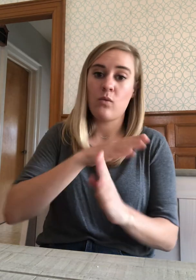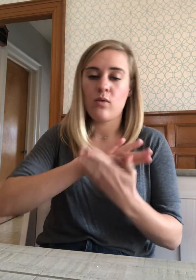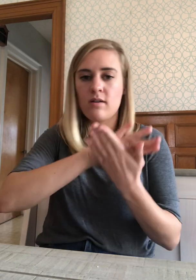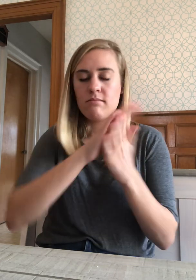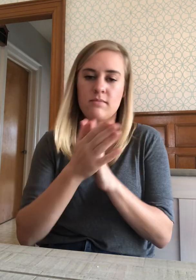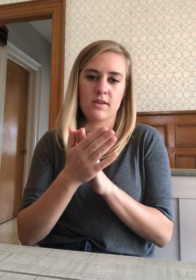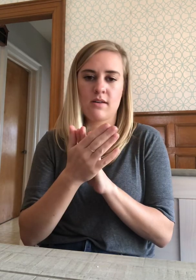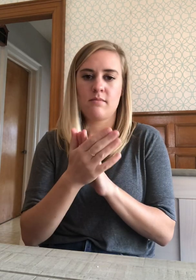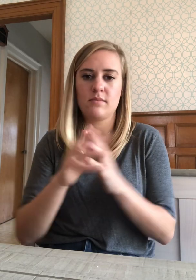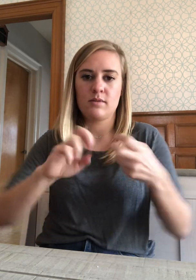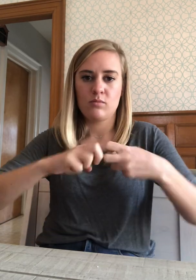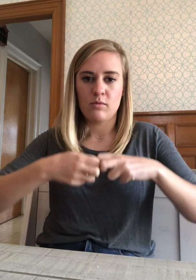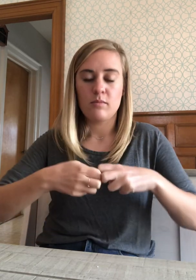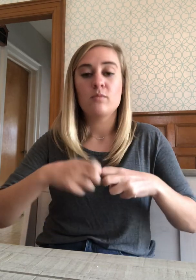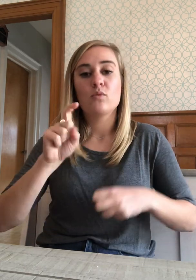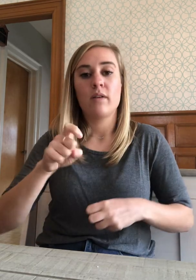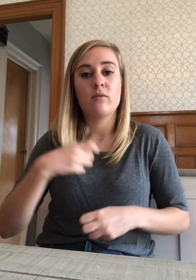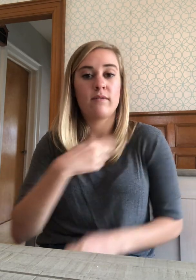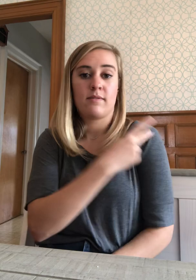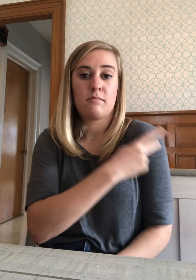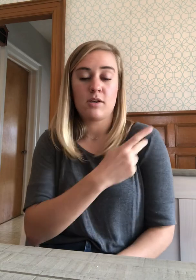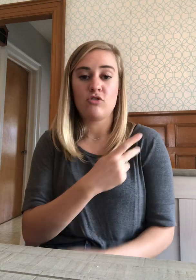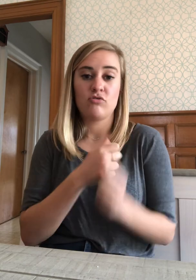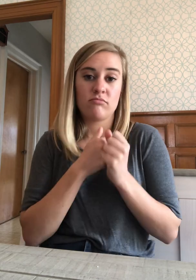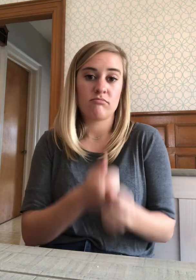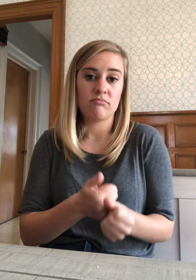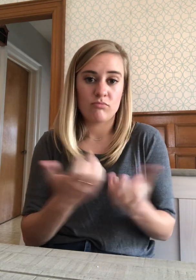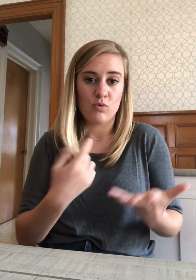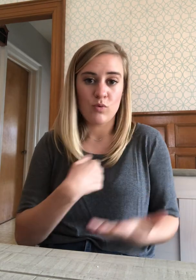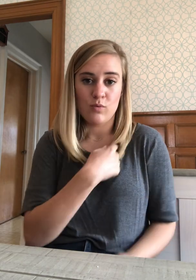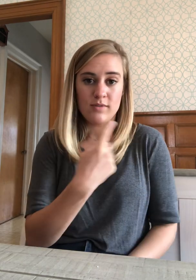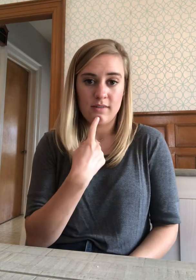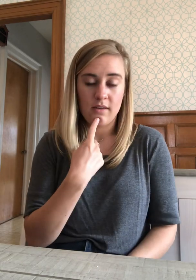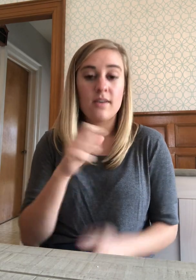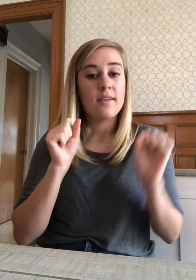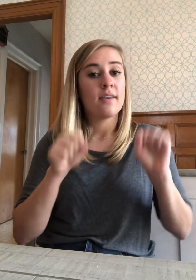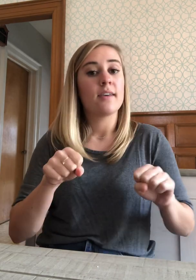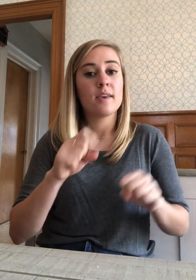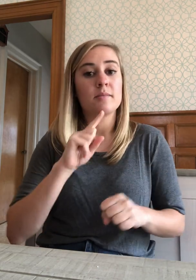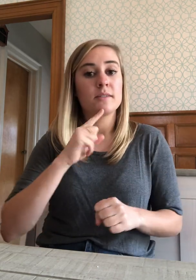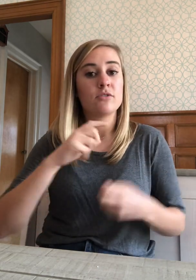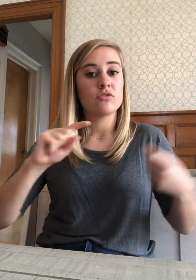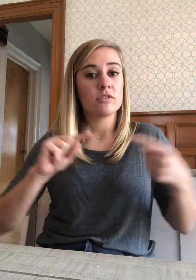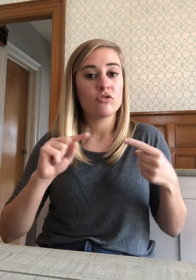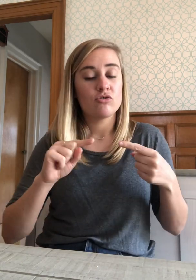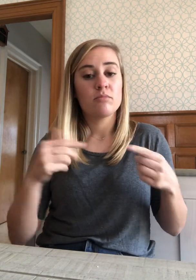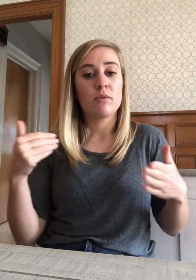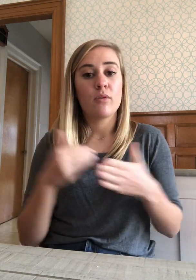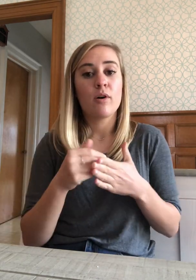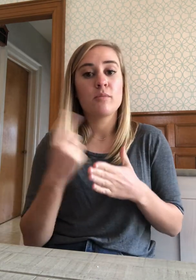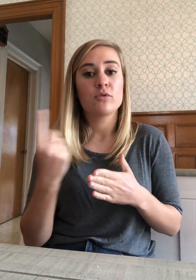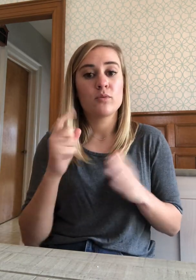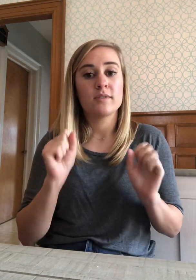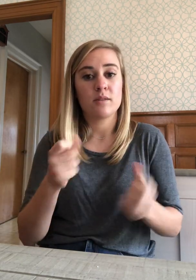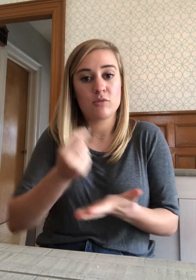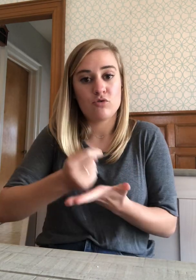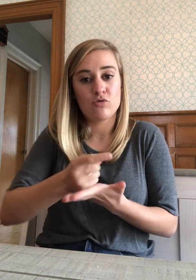of the patient as well. These can be serious injuries, but they almost always can be treated so that you get a pretty good outcome.